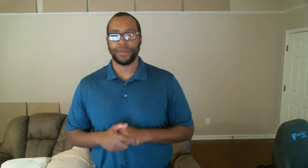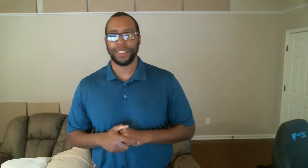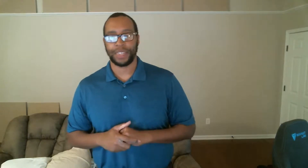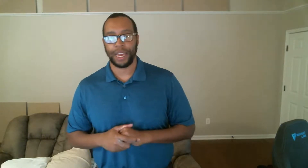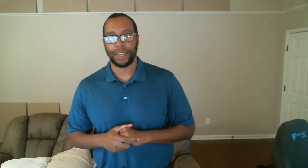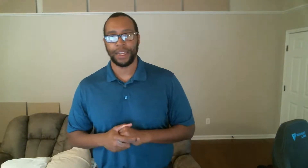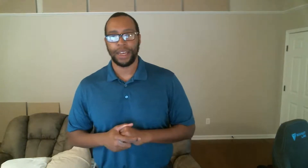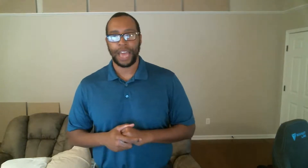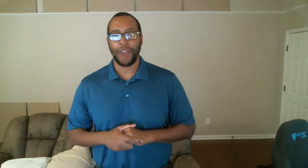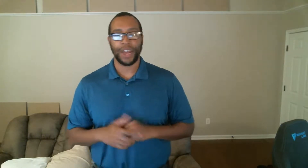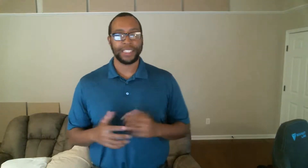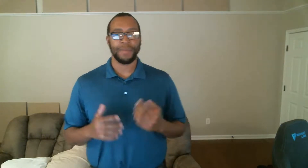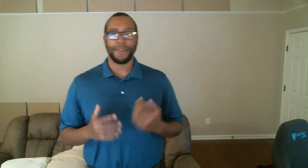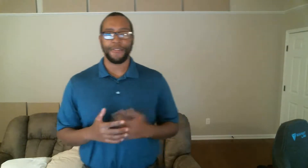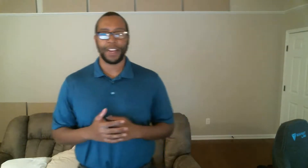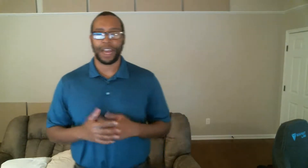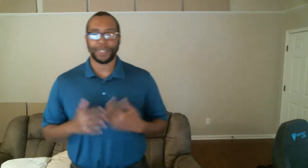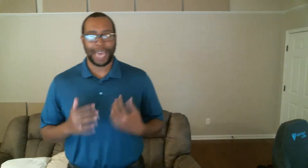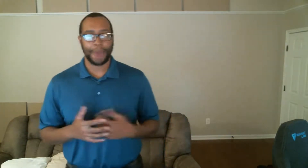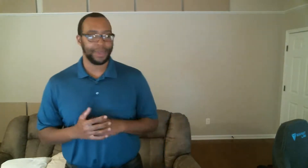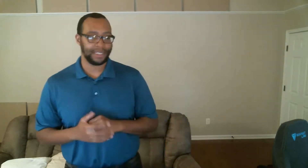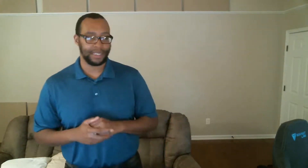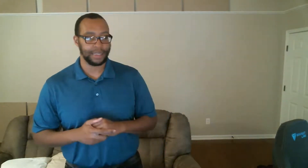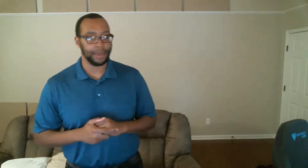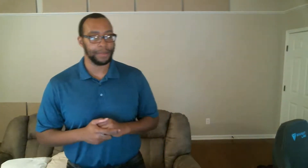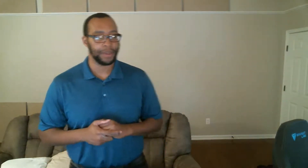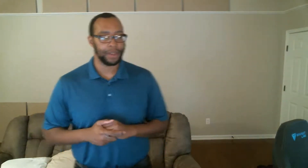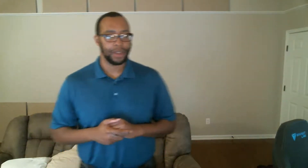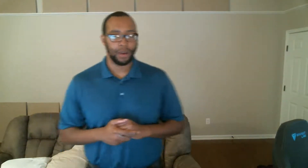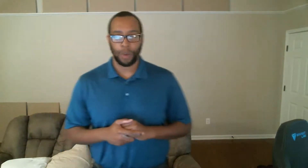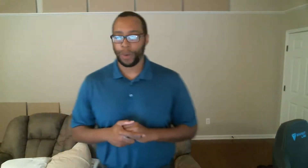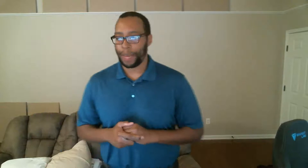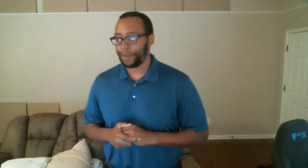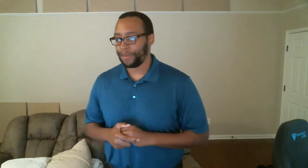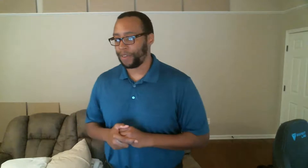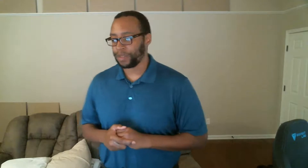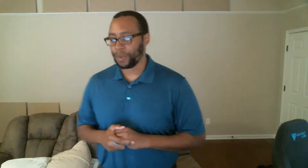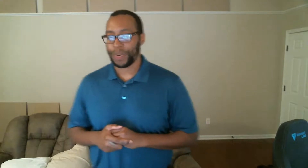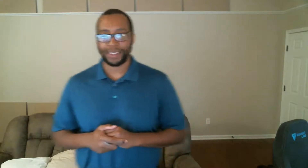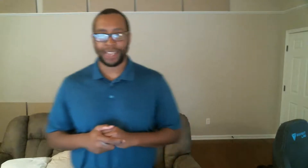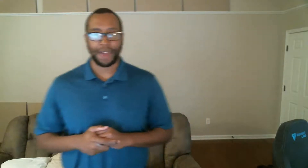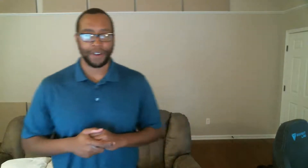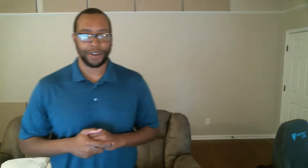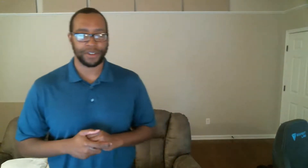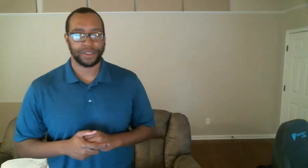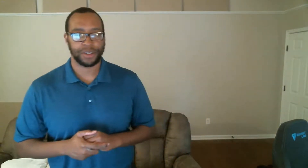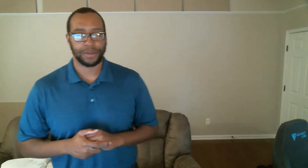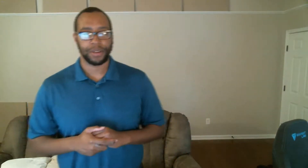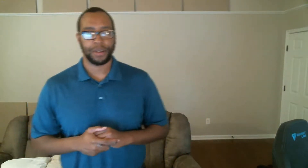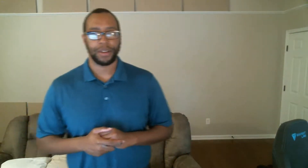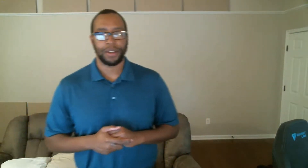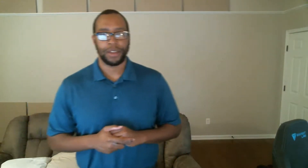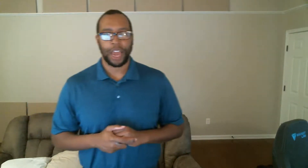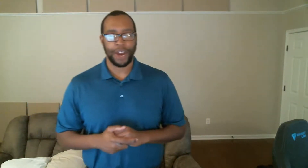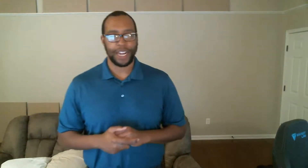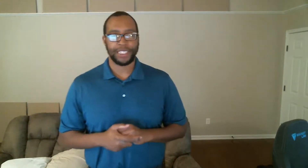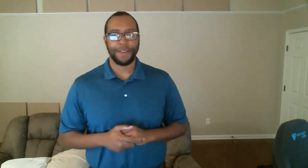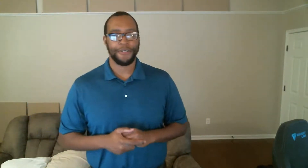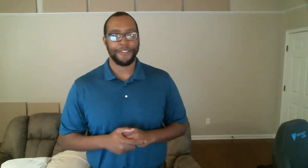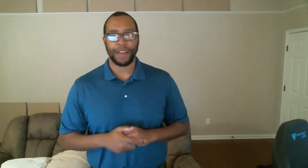sign? I ran into my friend and I was happy to see them. What would I put first? What would I sign first? I ran into my friend. I was